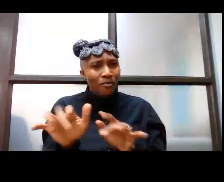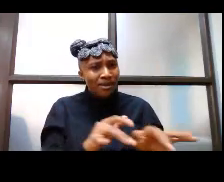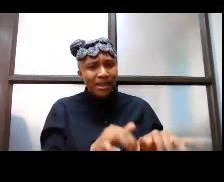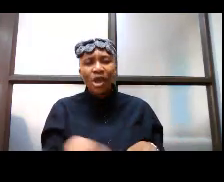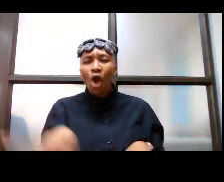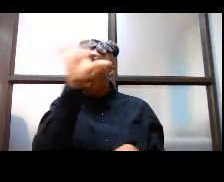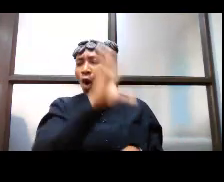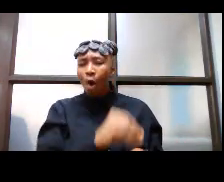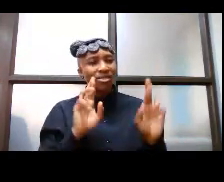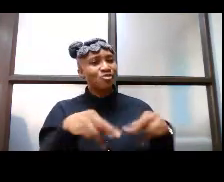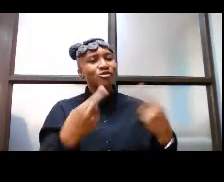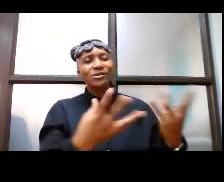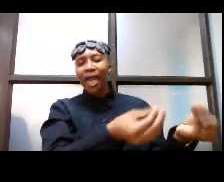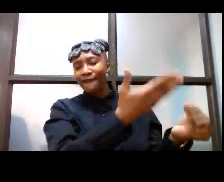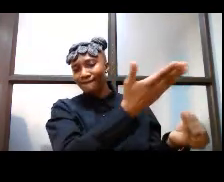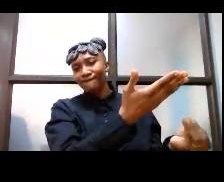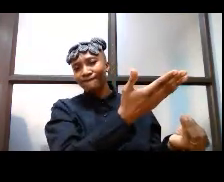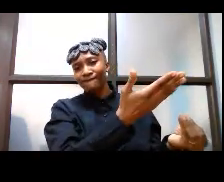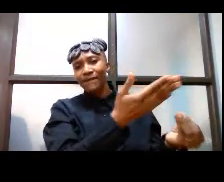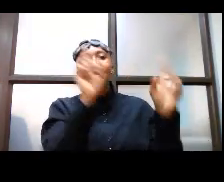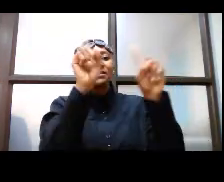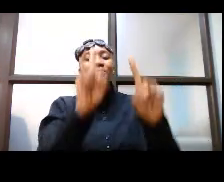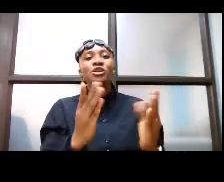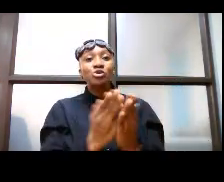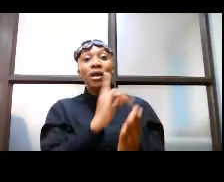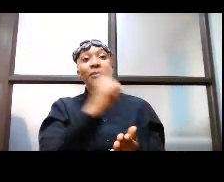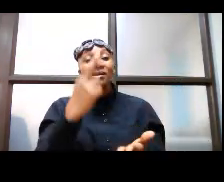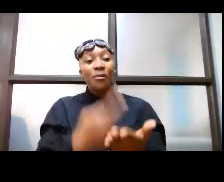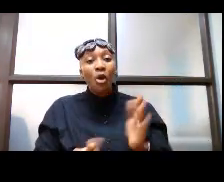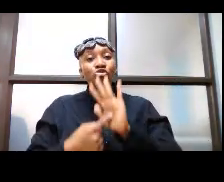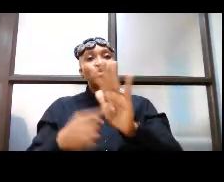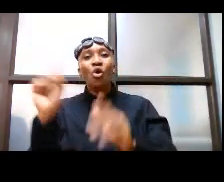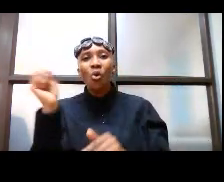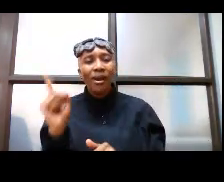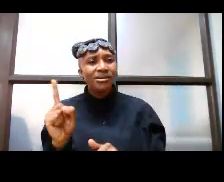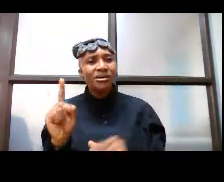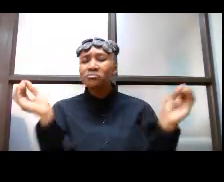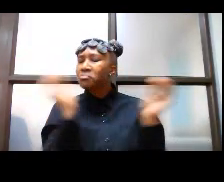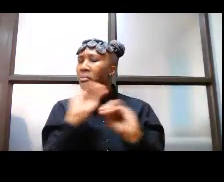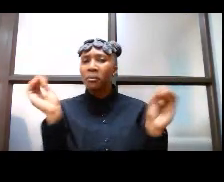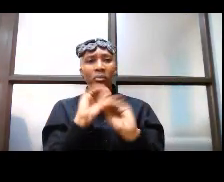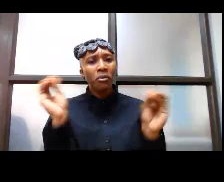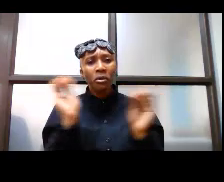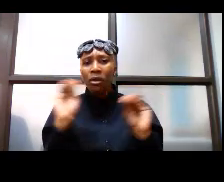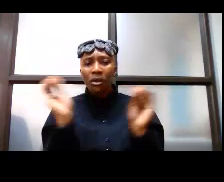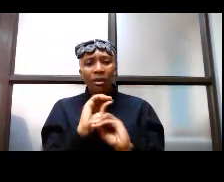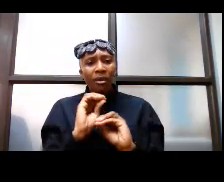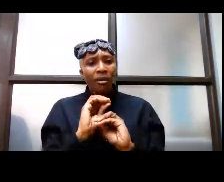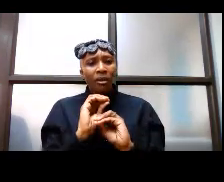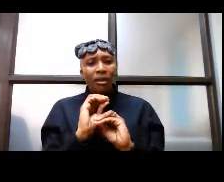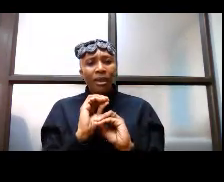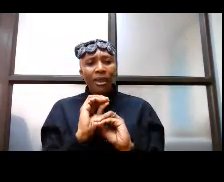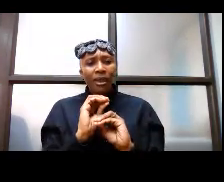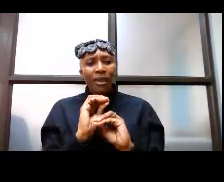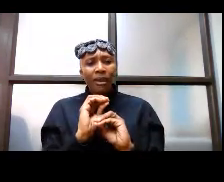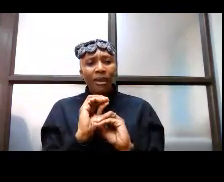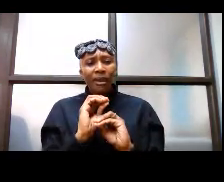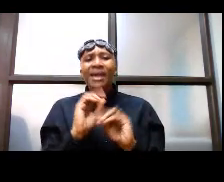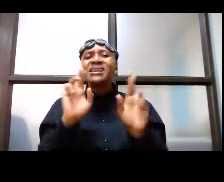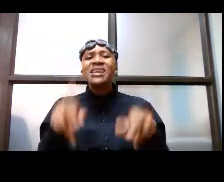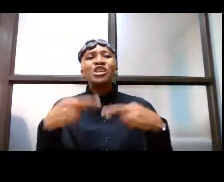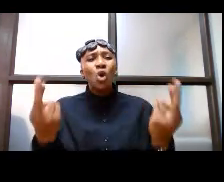the resources. But what the report have said is that absolutely not. Actually, there's a dearth of those resources. There's a